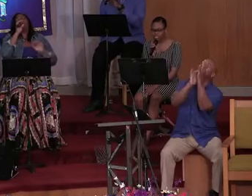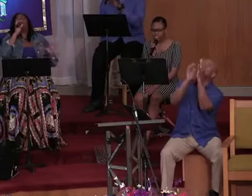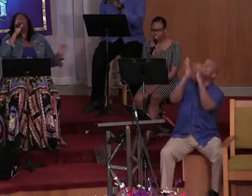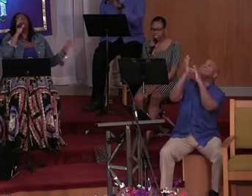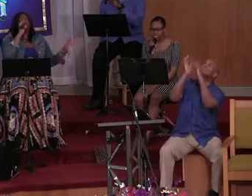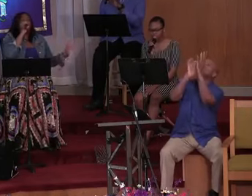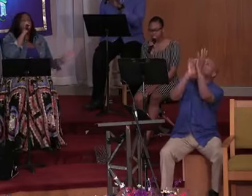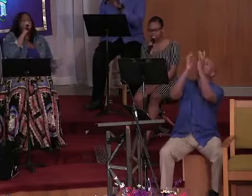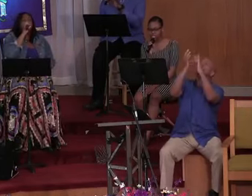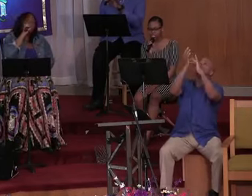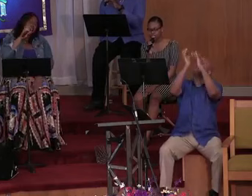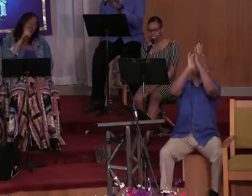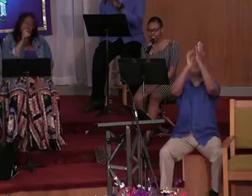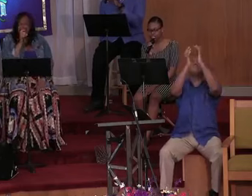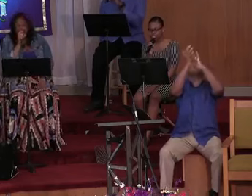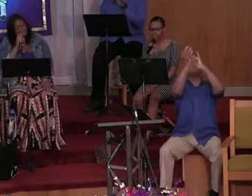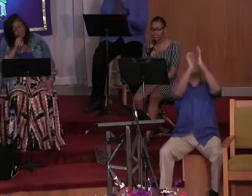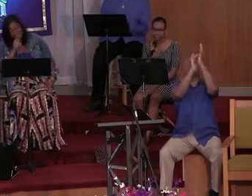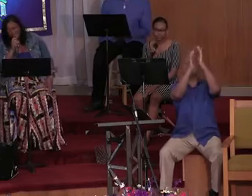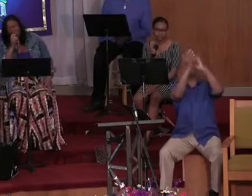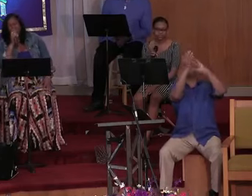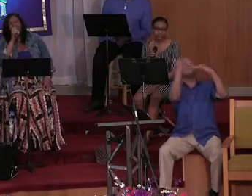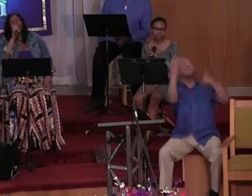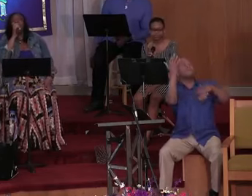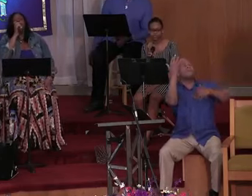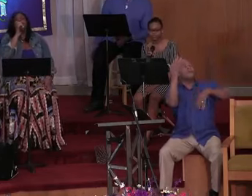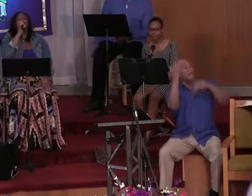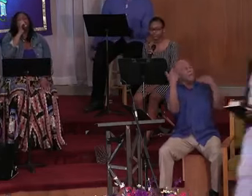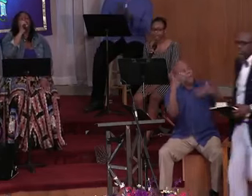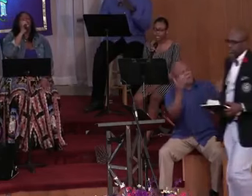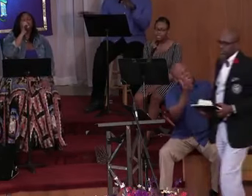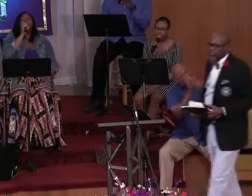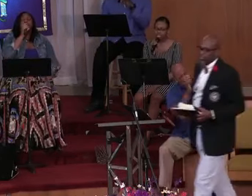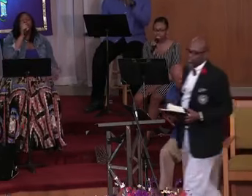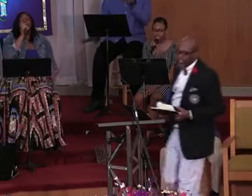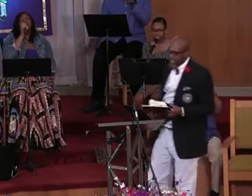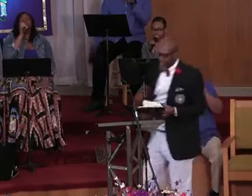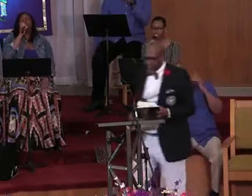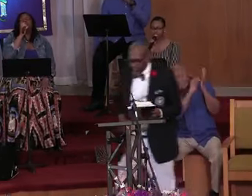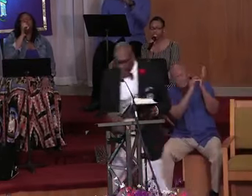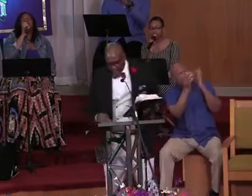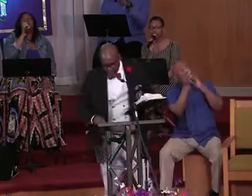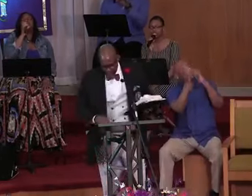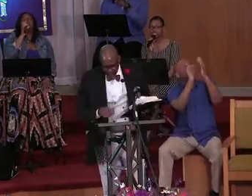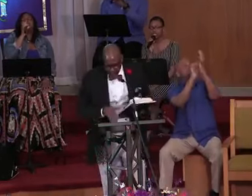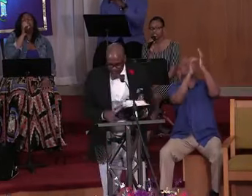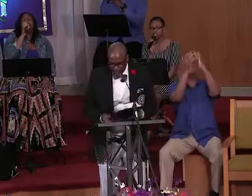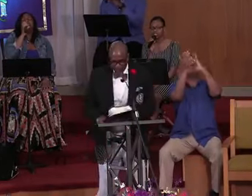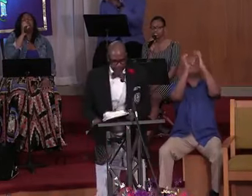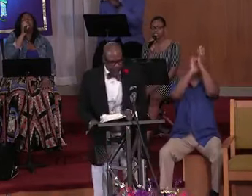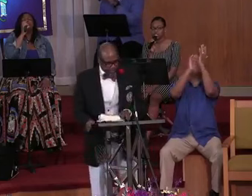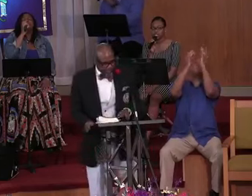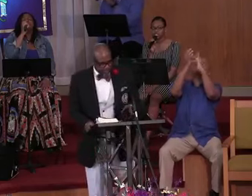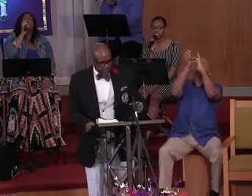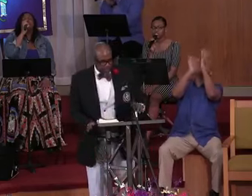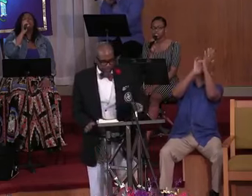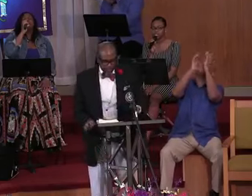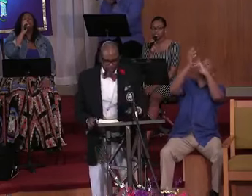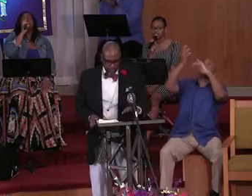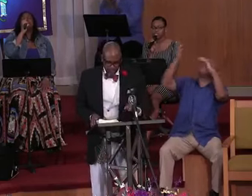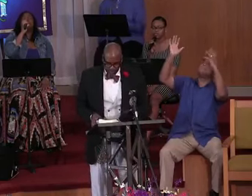Jesus, Jesus, Jesus, Jesus. One more time. Jesus, Jesus, Jesus,